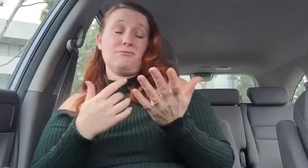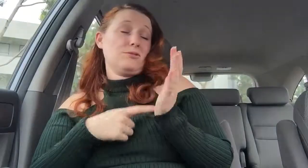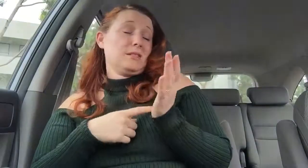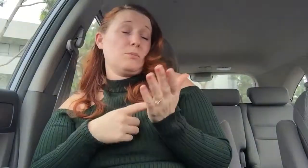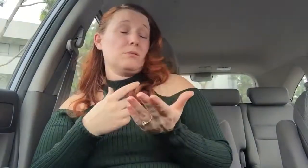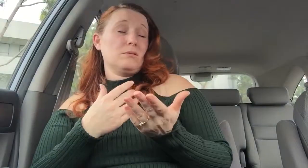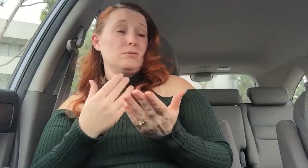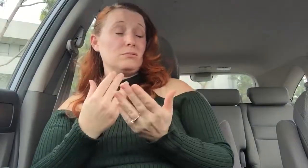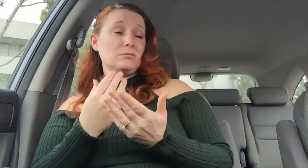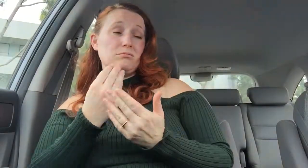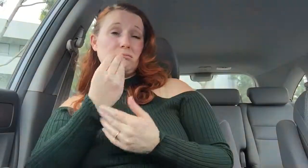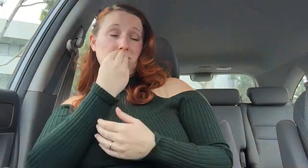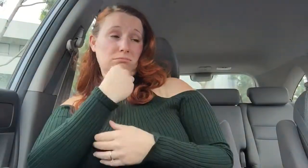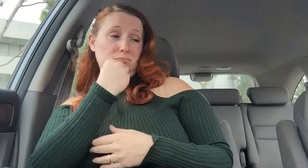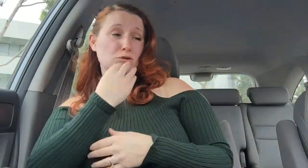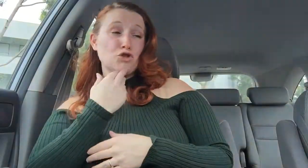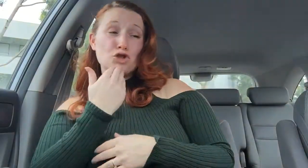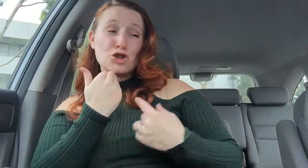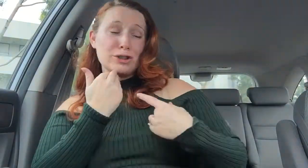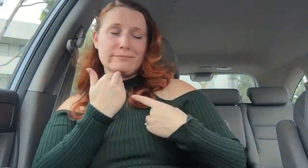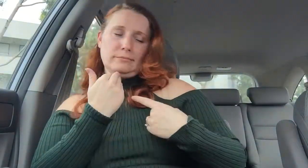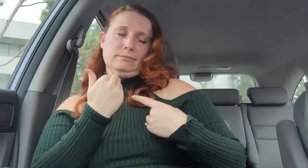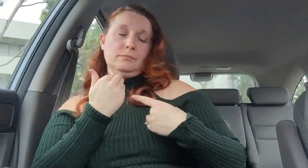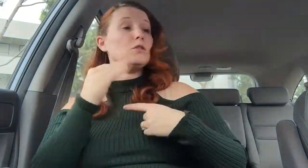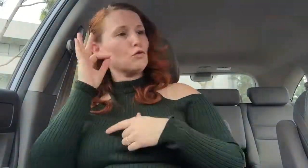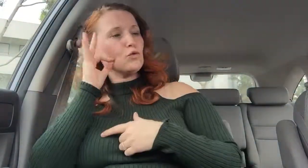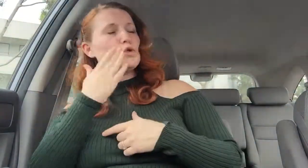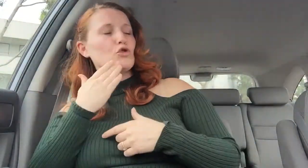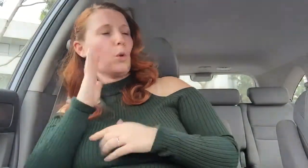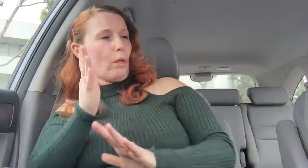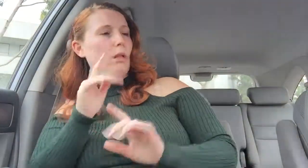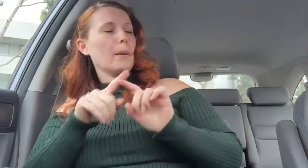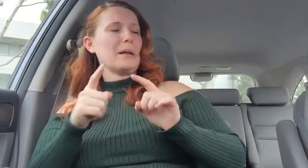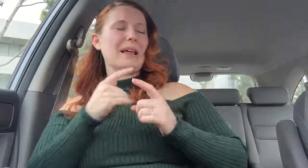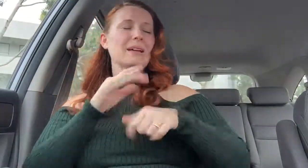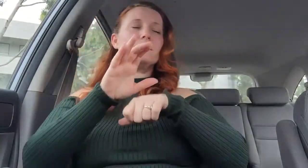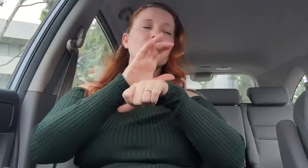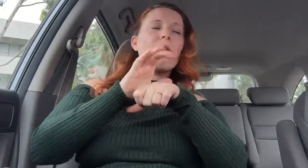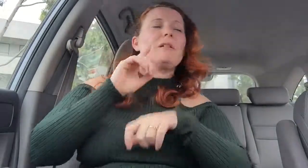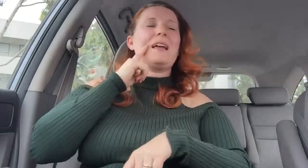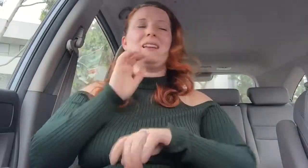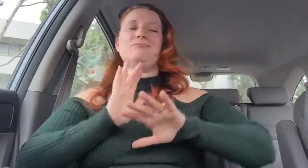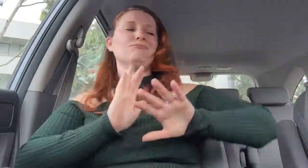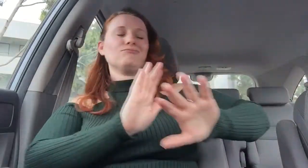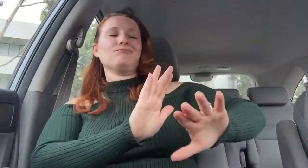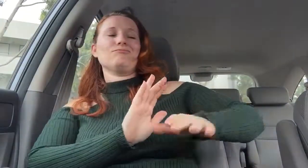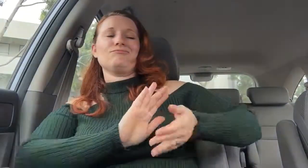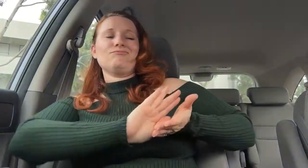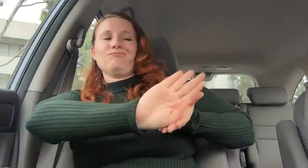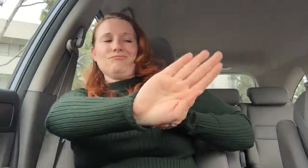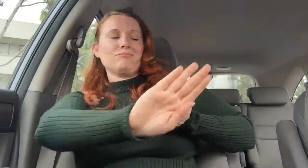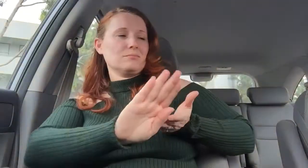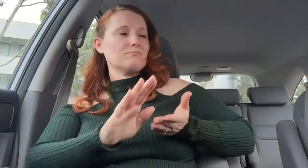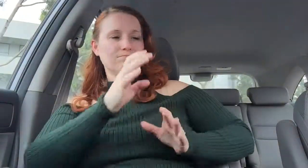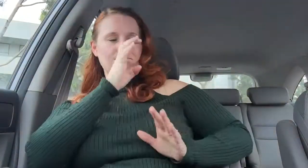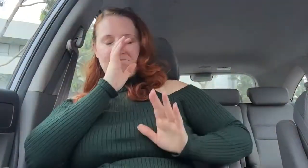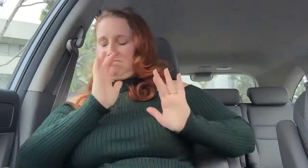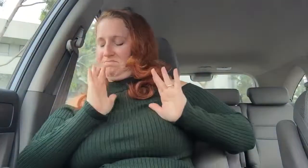eat fruit sugar, but I don't eat like sugar in chocolate or candy, and that's a pretty strict thing that I try to stay to, and just because it works better for